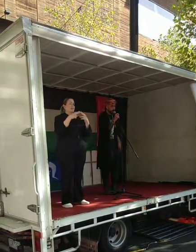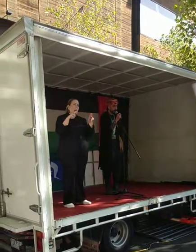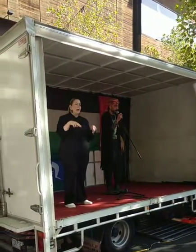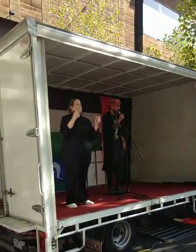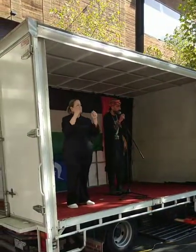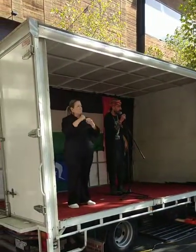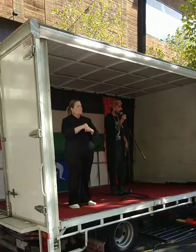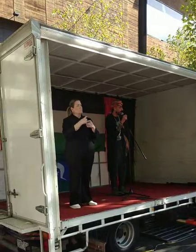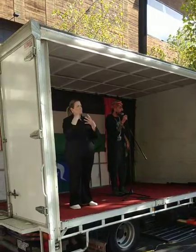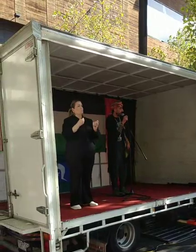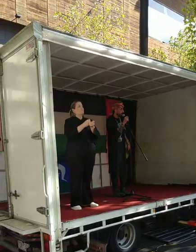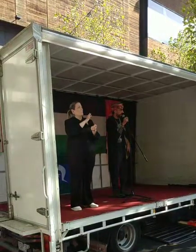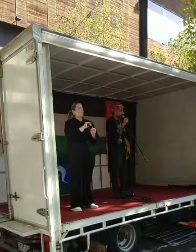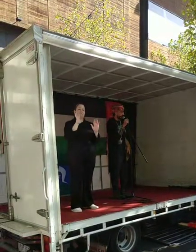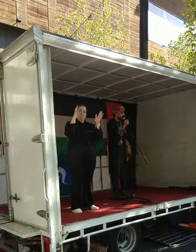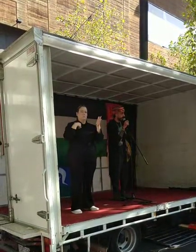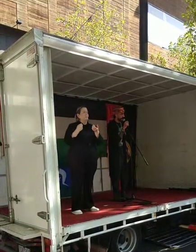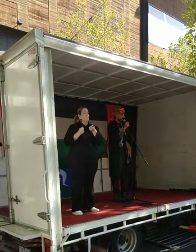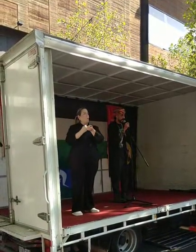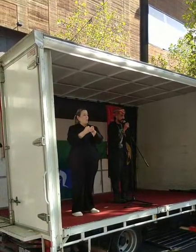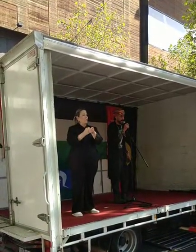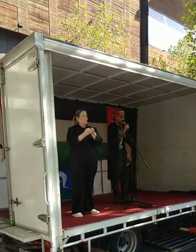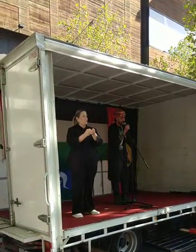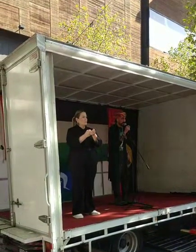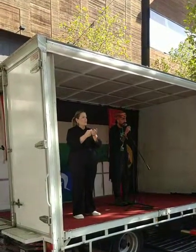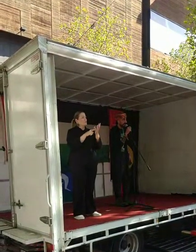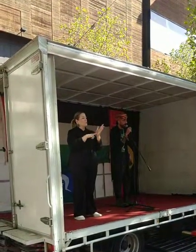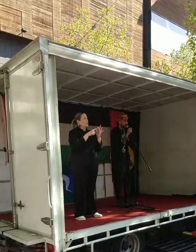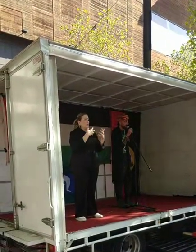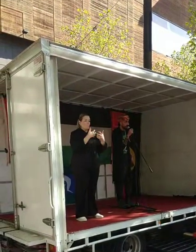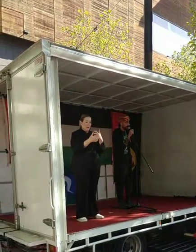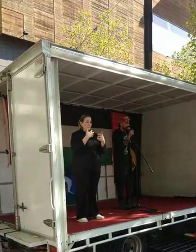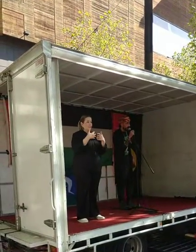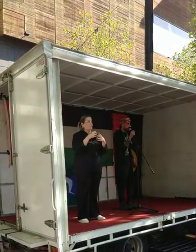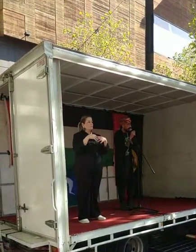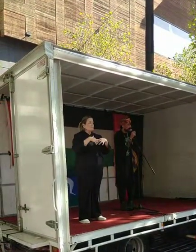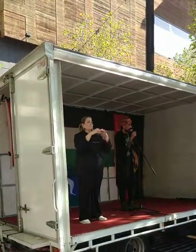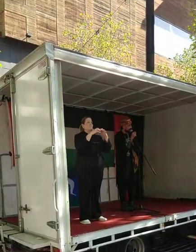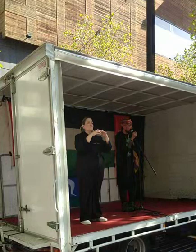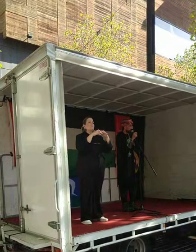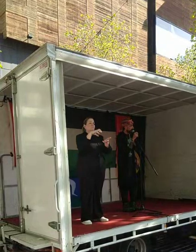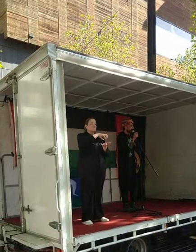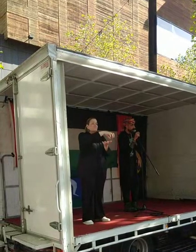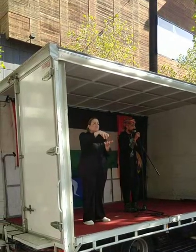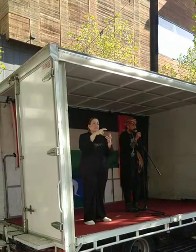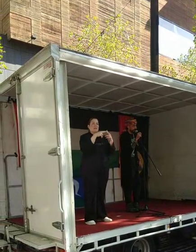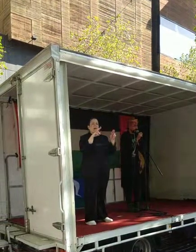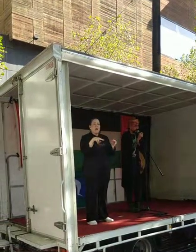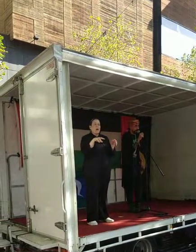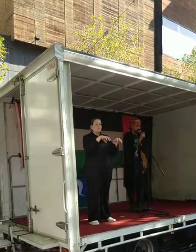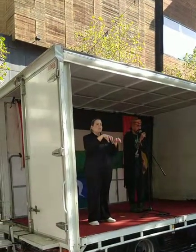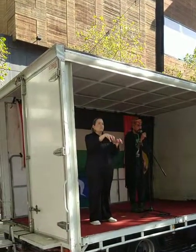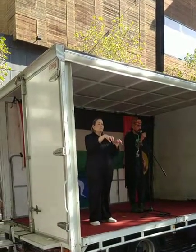We are with you all the way. Uni Melbourne has established an encampment at the Uni of Melbourne